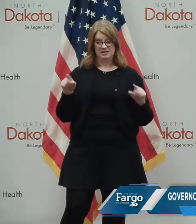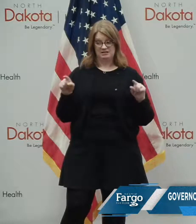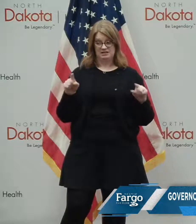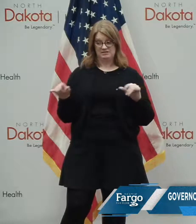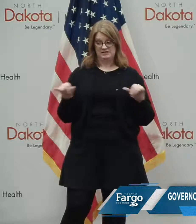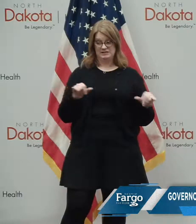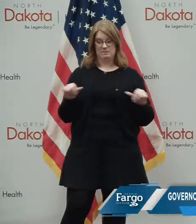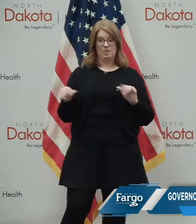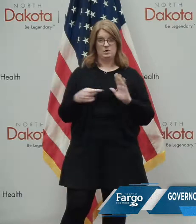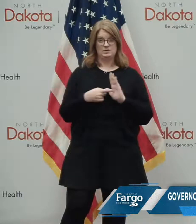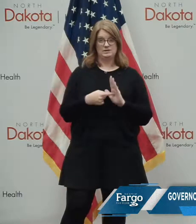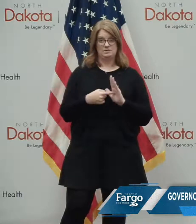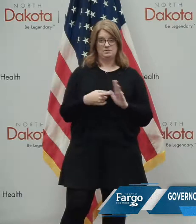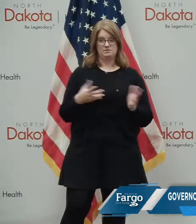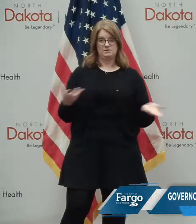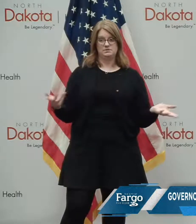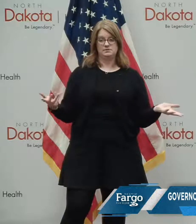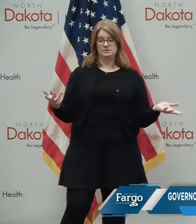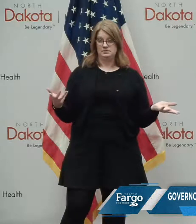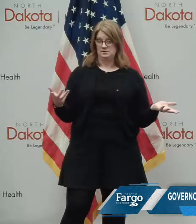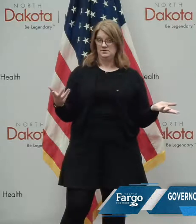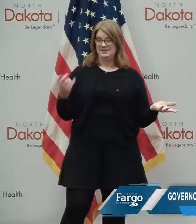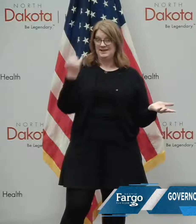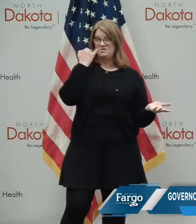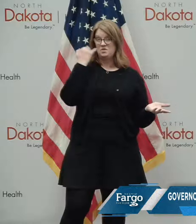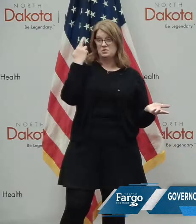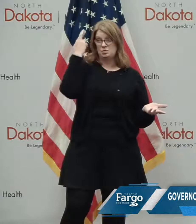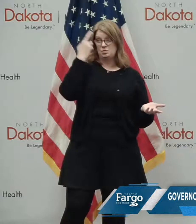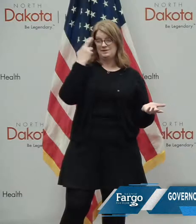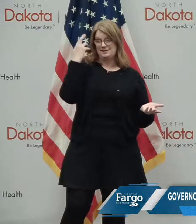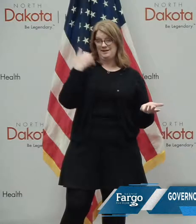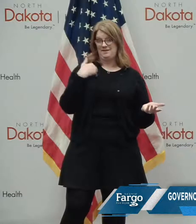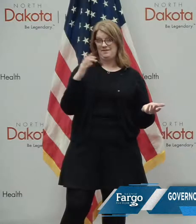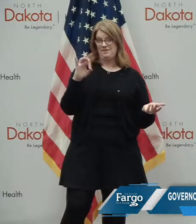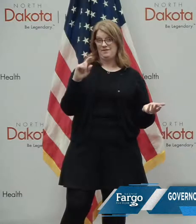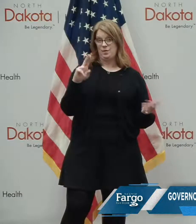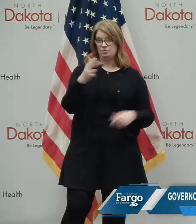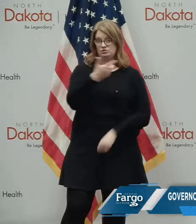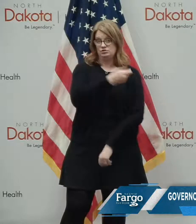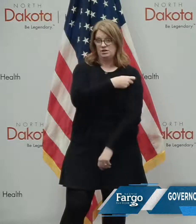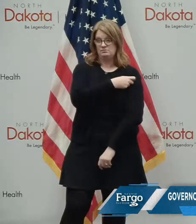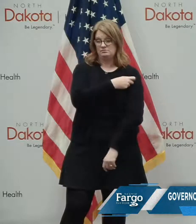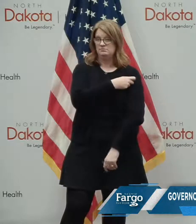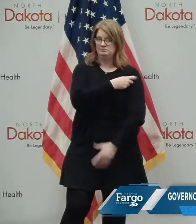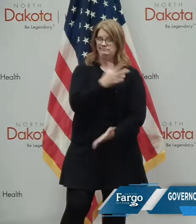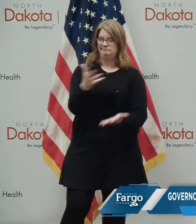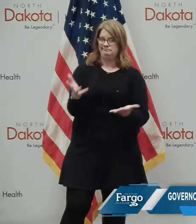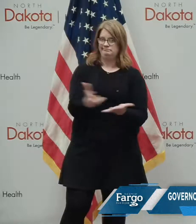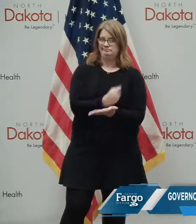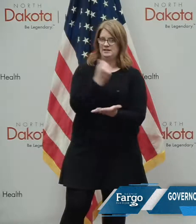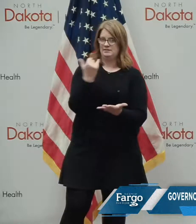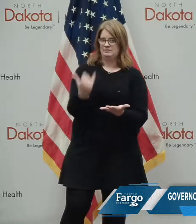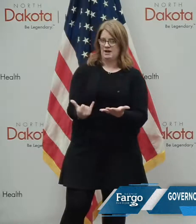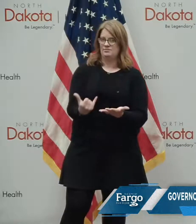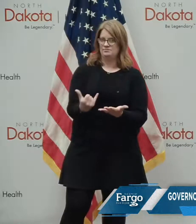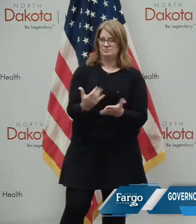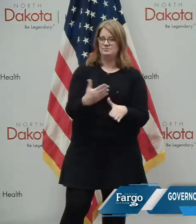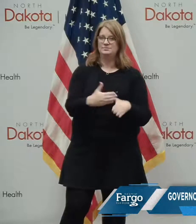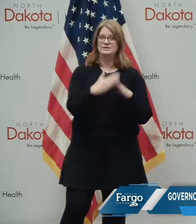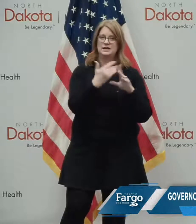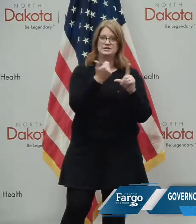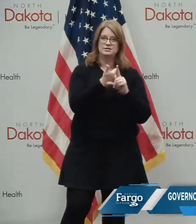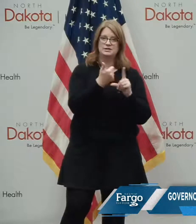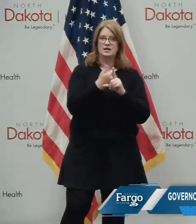symptoms, if there was ever a reason to get a flu shot, this would be the year to do it, to protect yourself, your family,